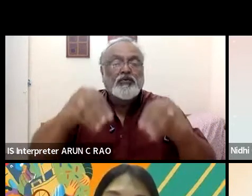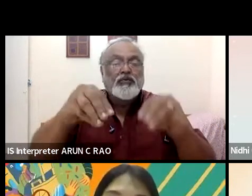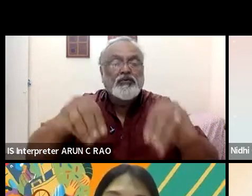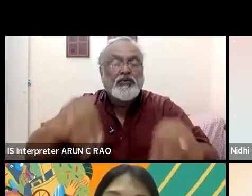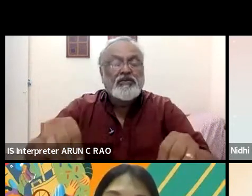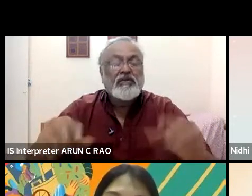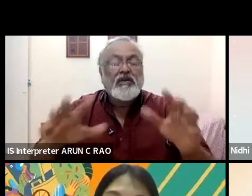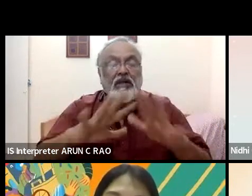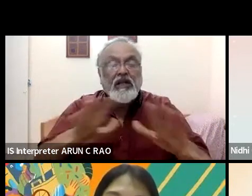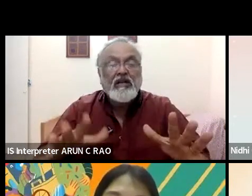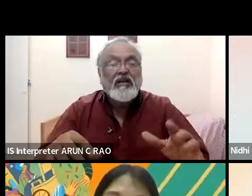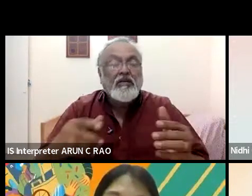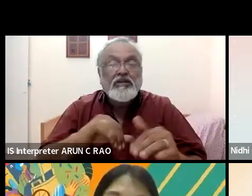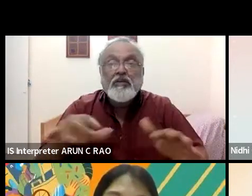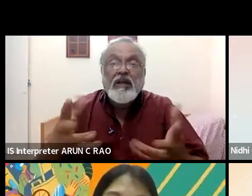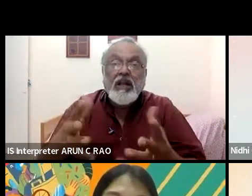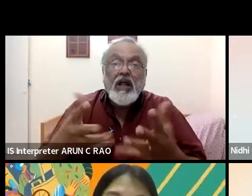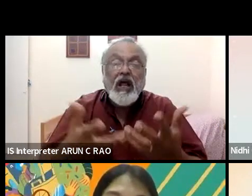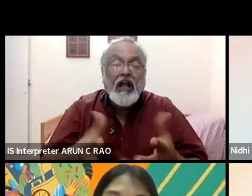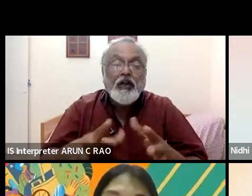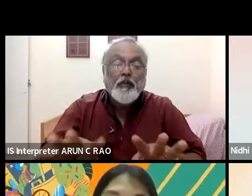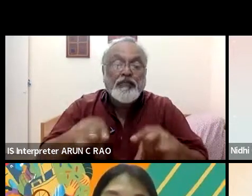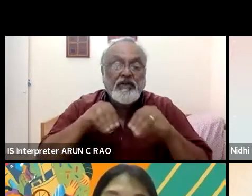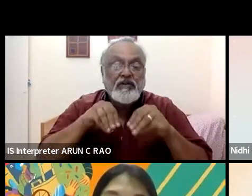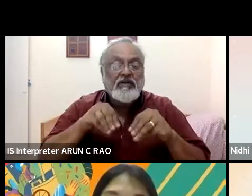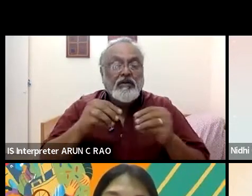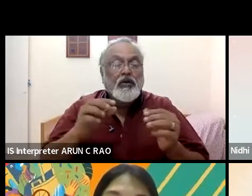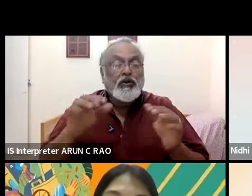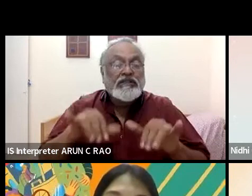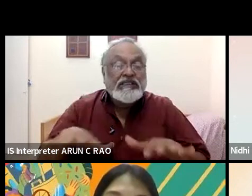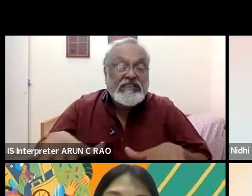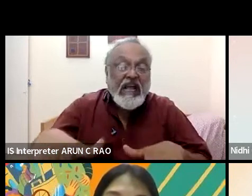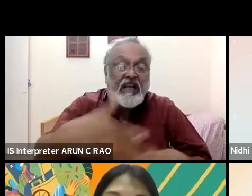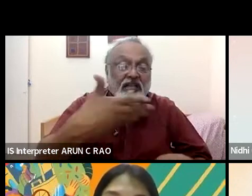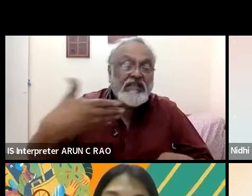local context. Any comments from the panel on that one?